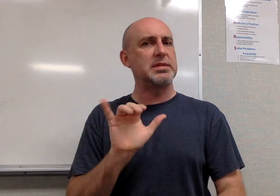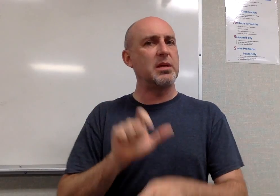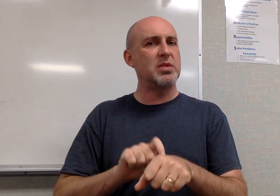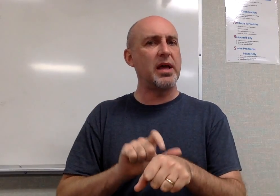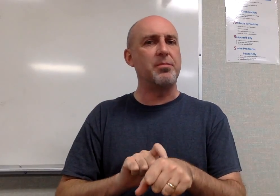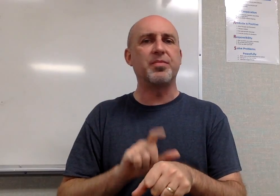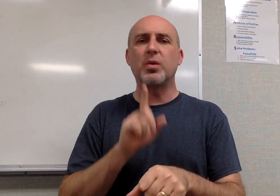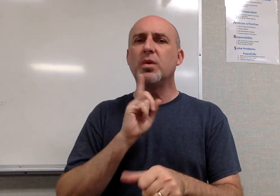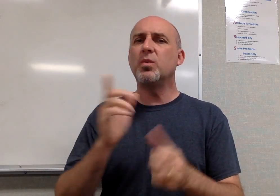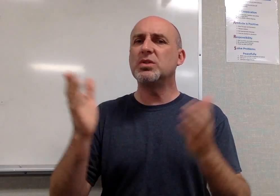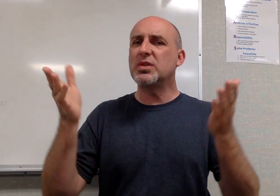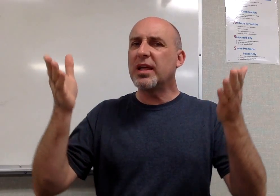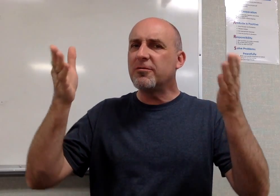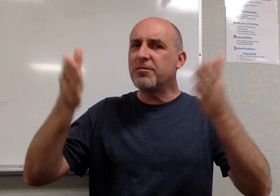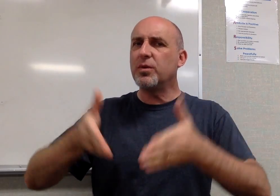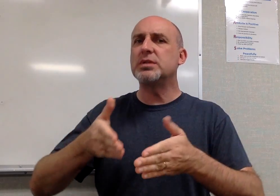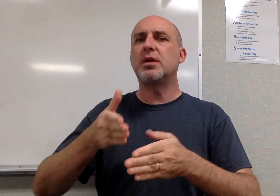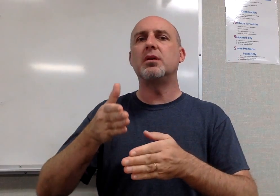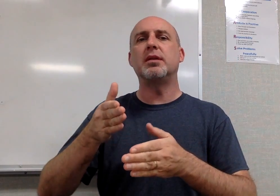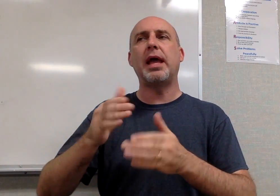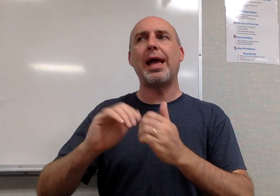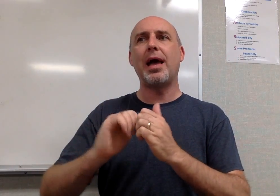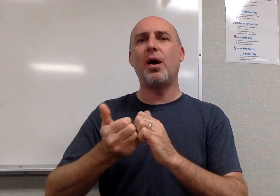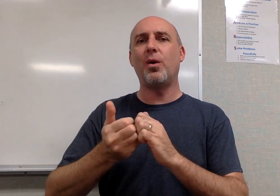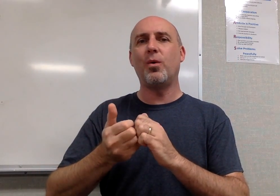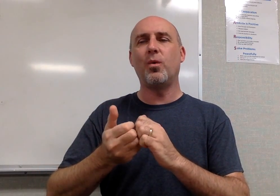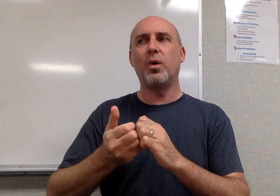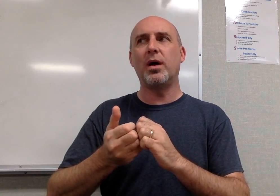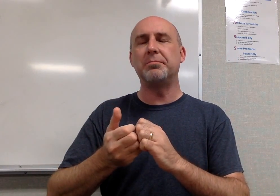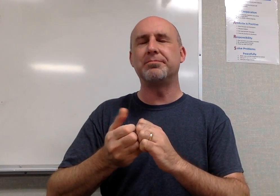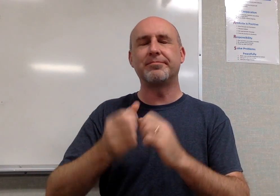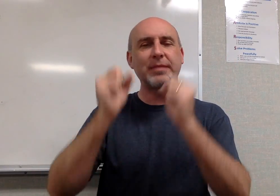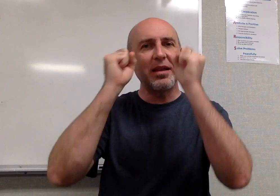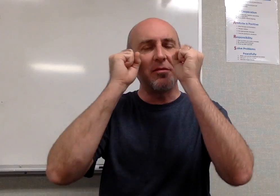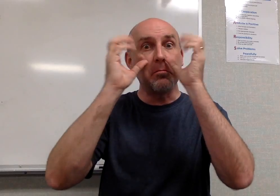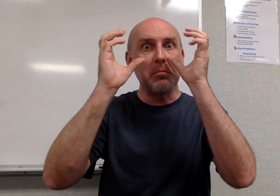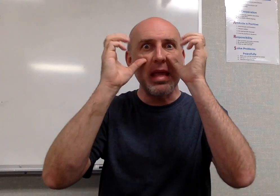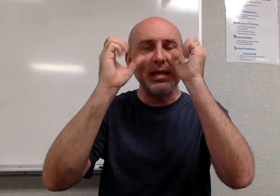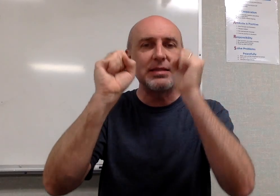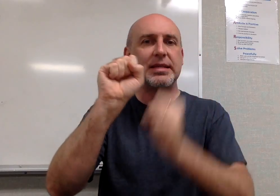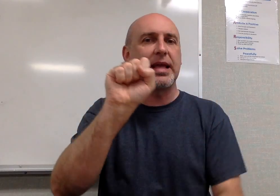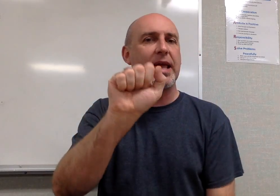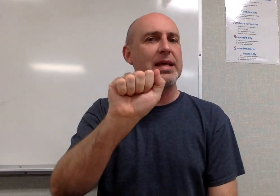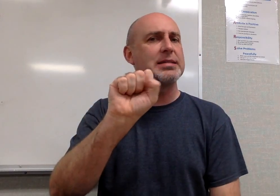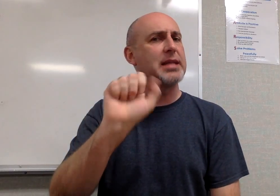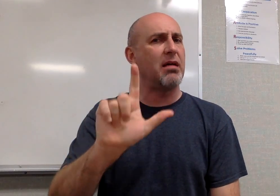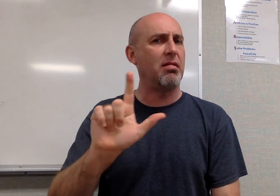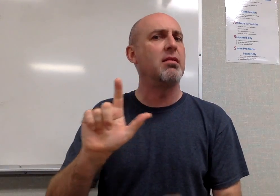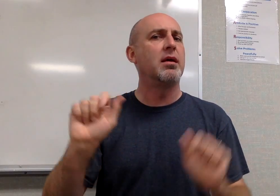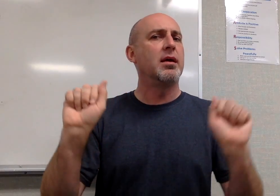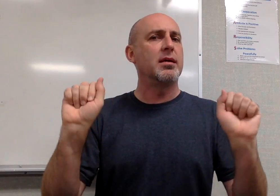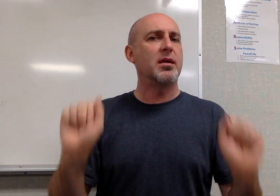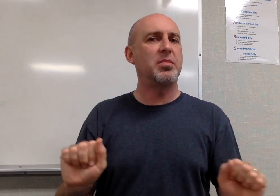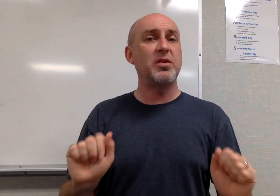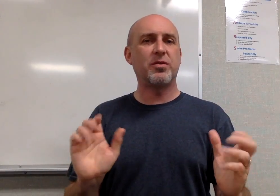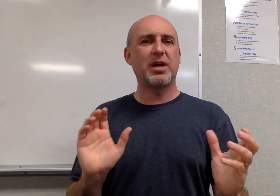same time. I really want you to kind of focus on how kind of amazing ASL can be for kind